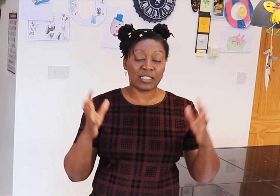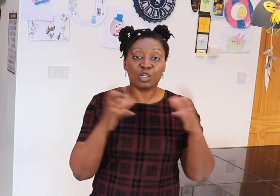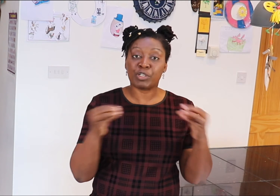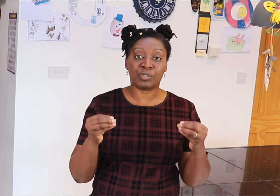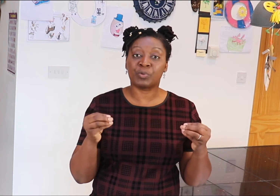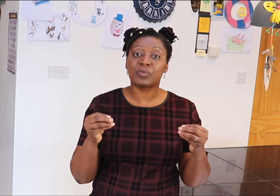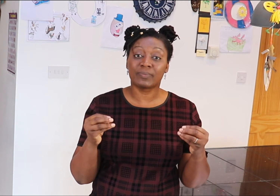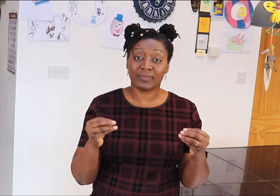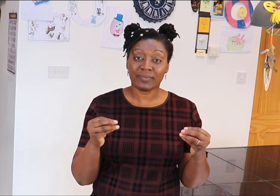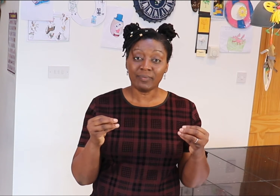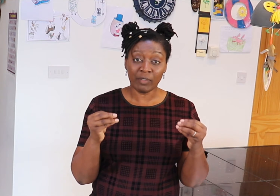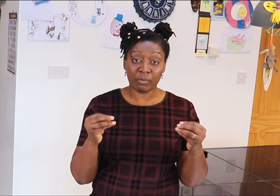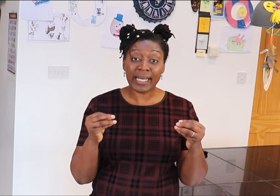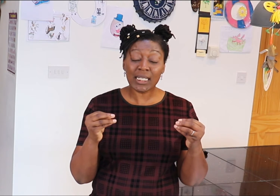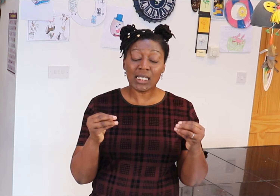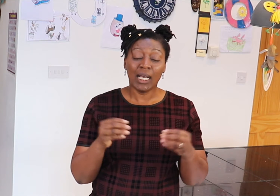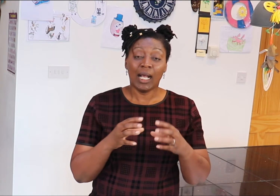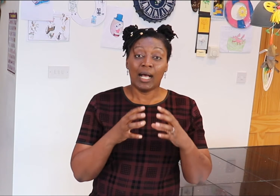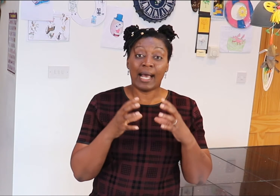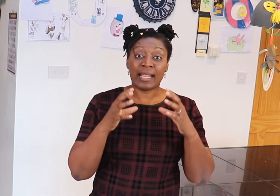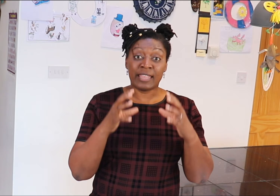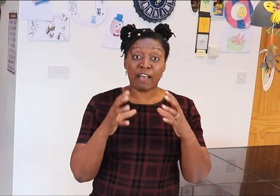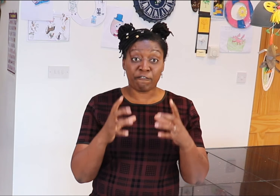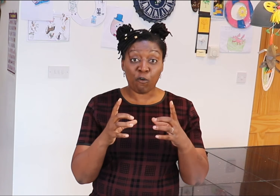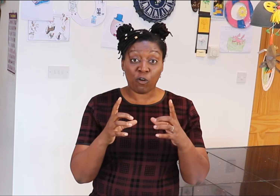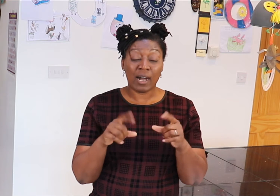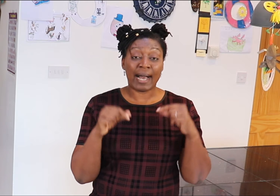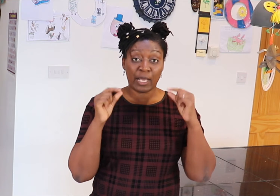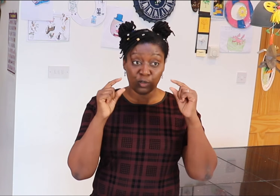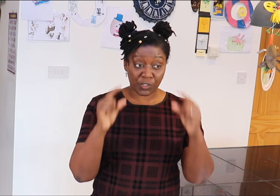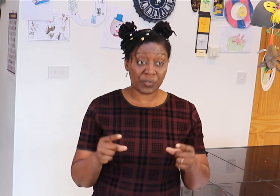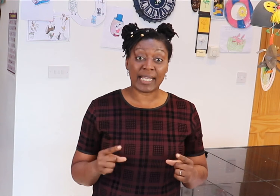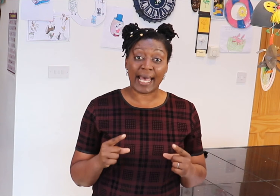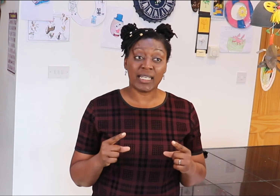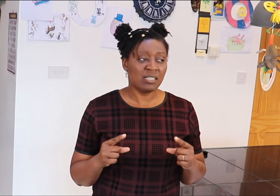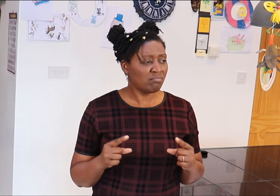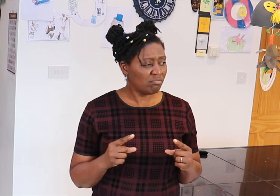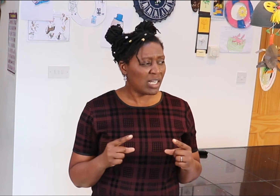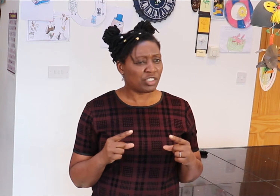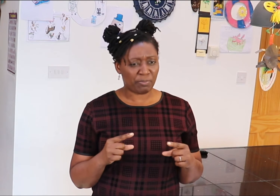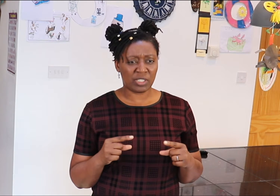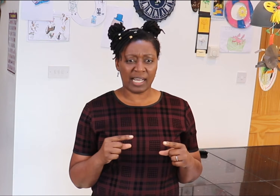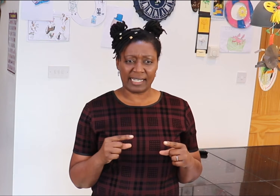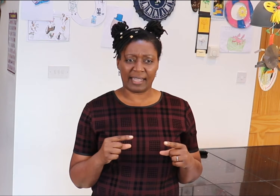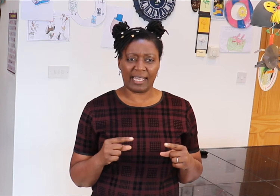template crystals, right? And therefore, I also said, chapter 9, I